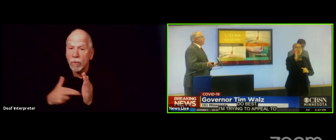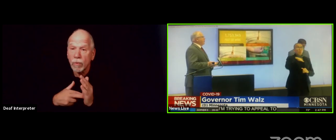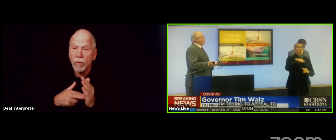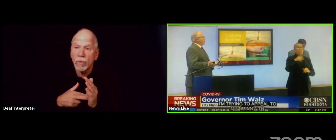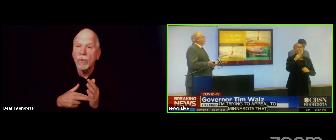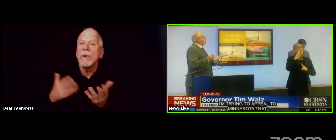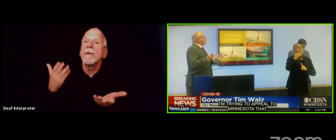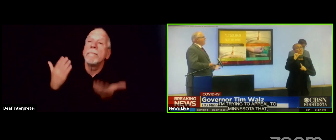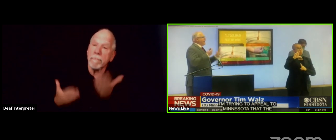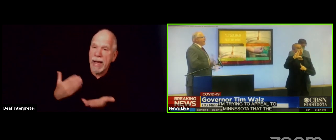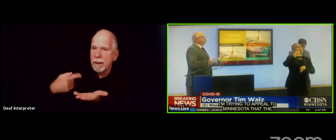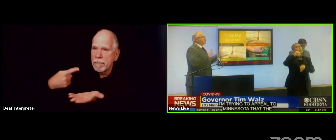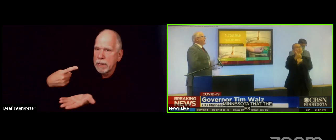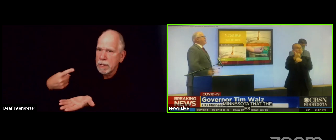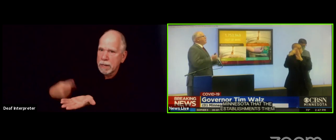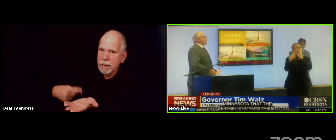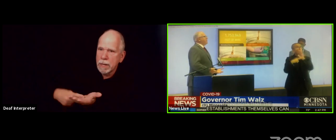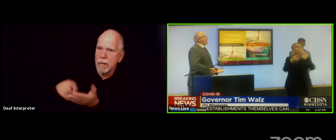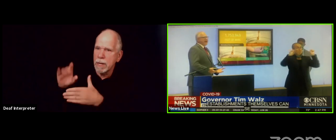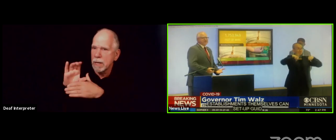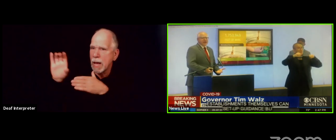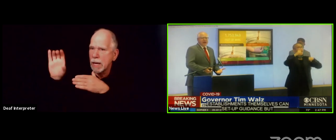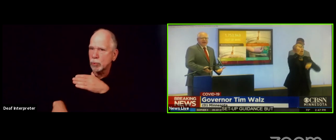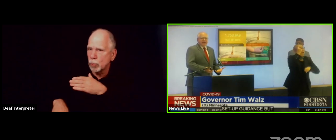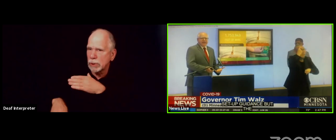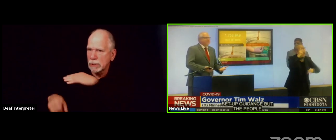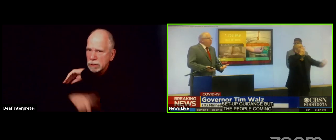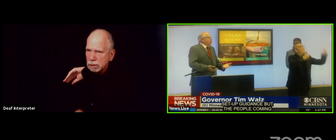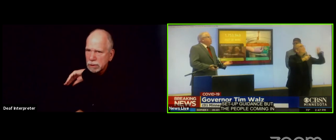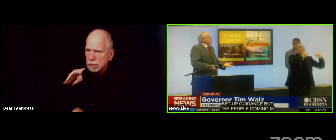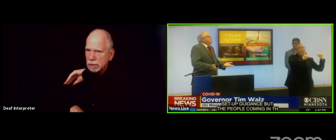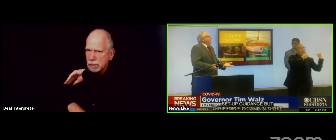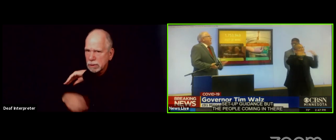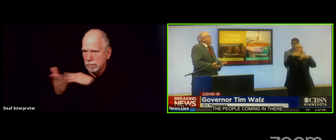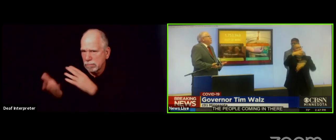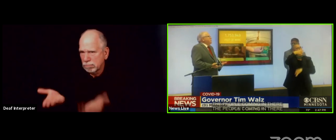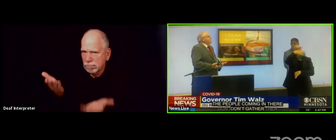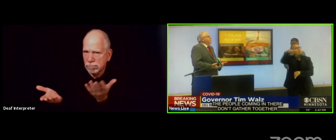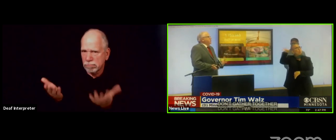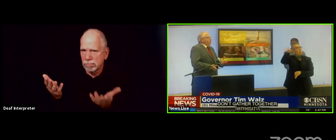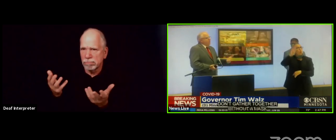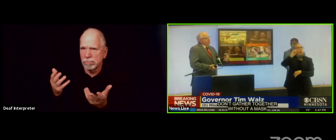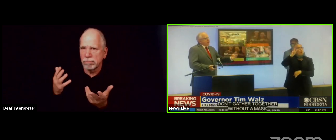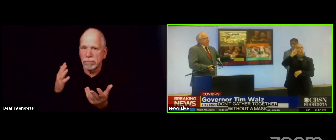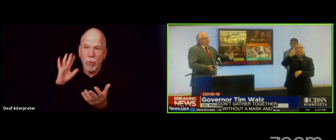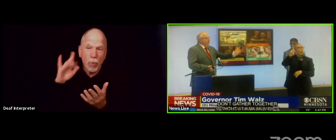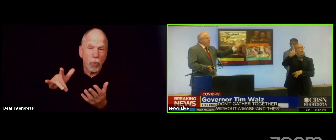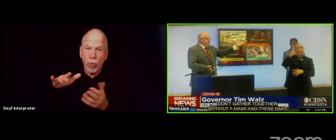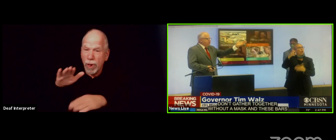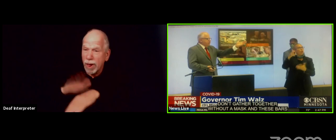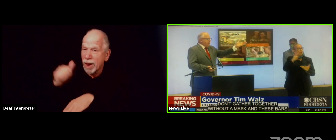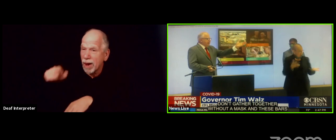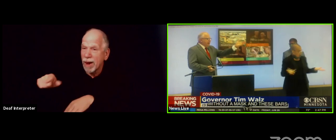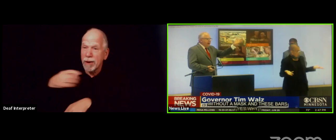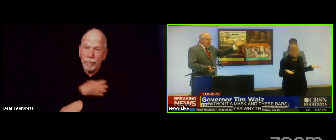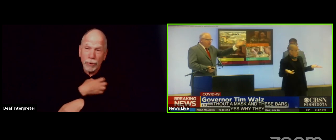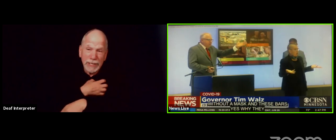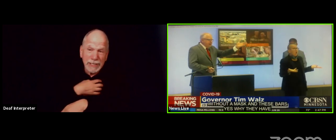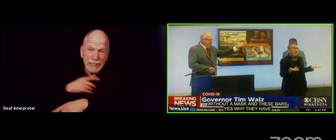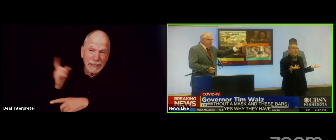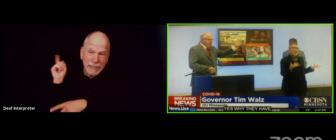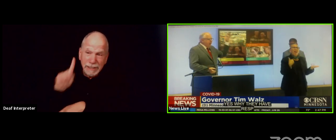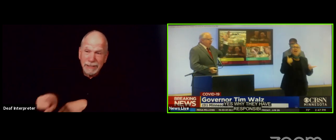there don't gather together without a mask. And these bars, yes, why they have a responsibility to tell people not to do that, because you're right. I